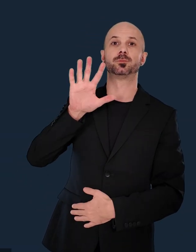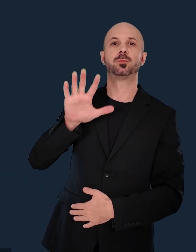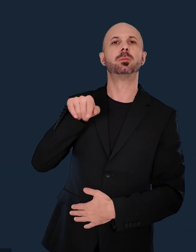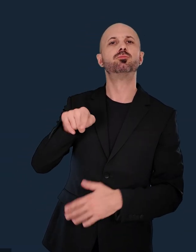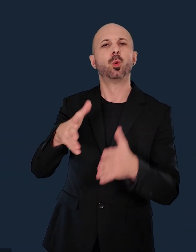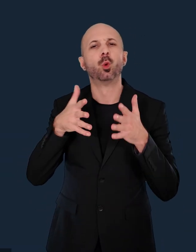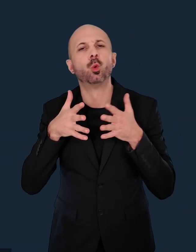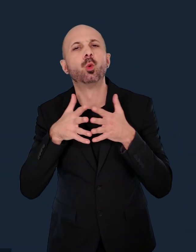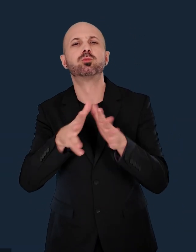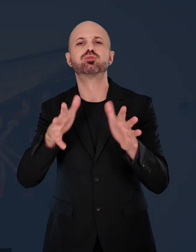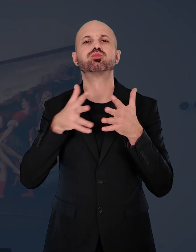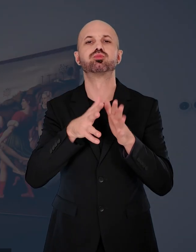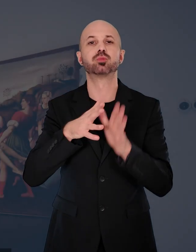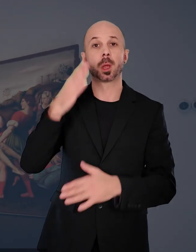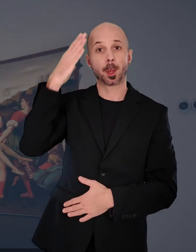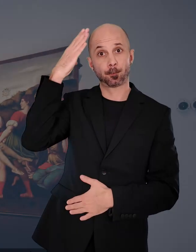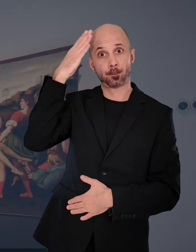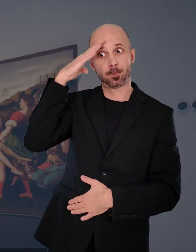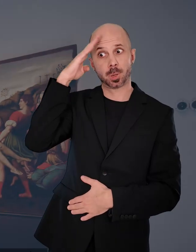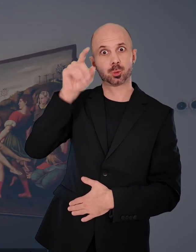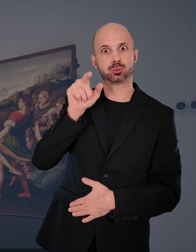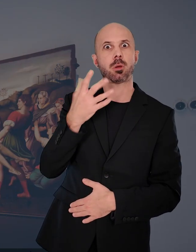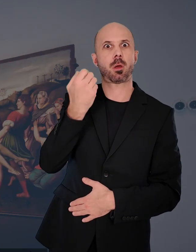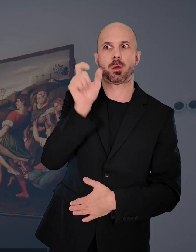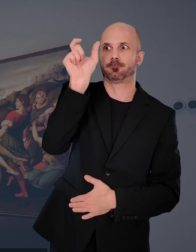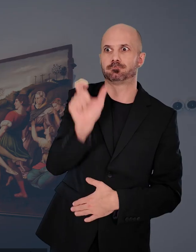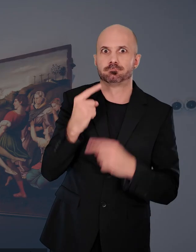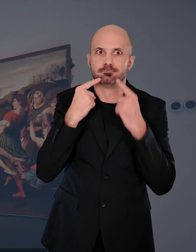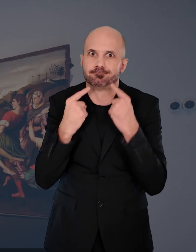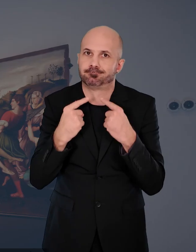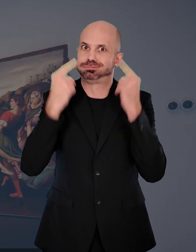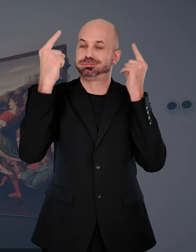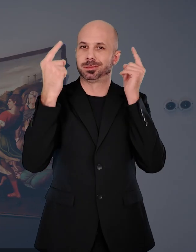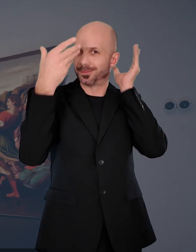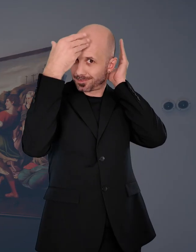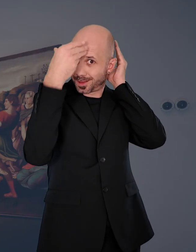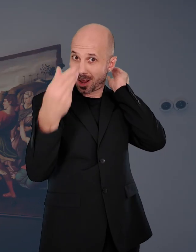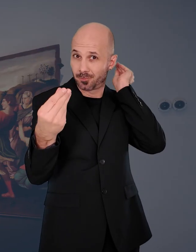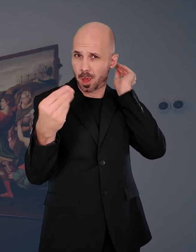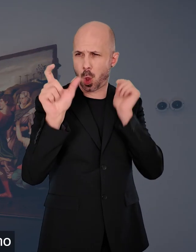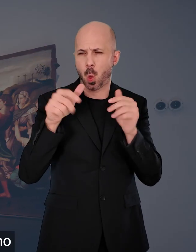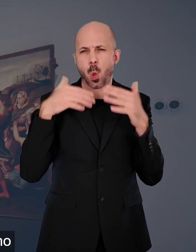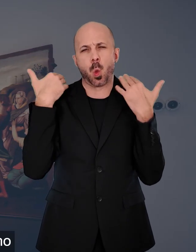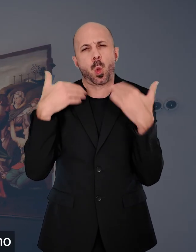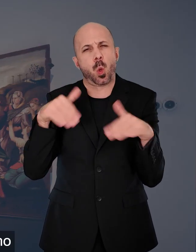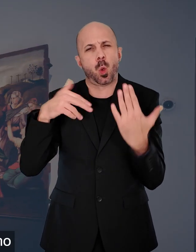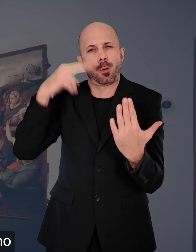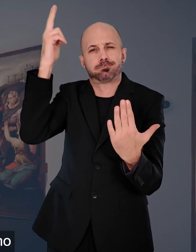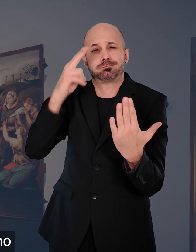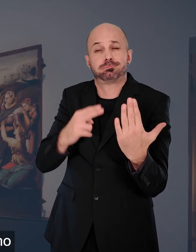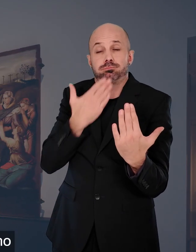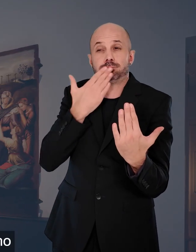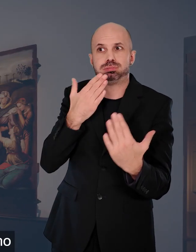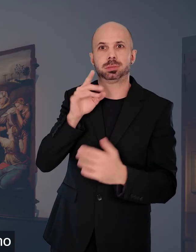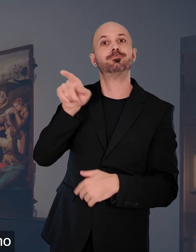Room 25 tells the story of an absence, that of Raphael from Perugia. The great painter